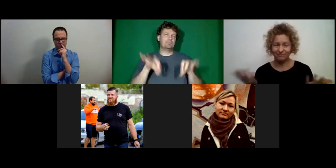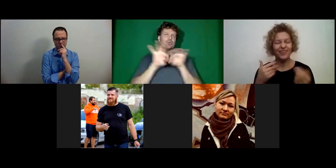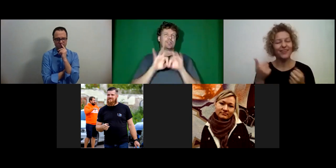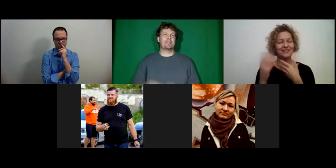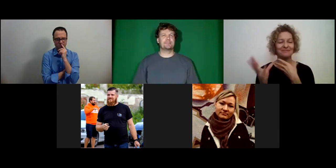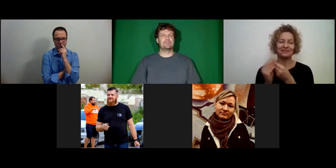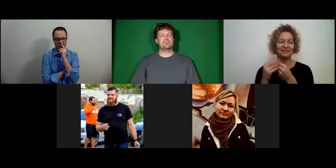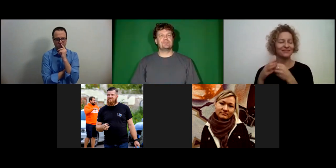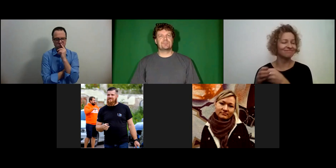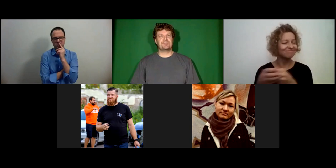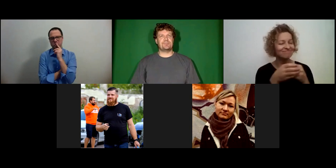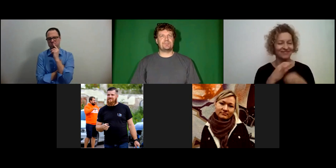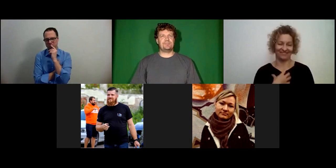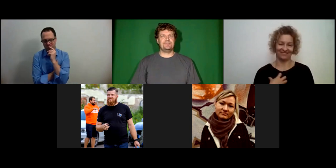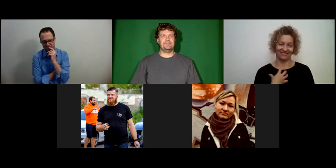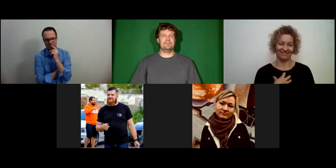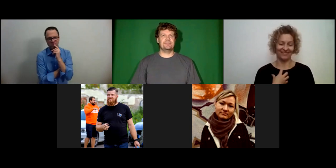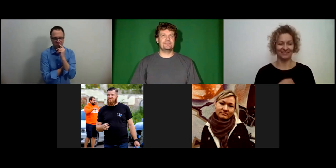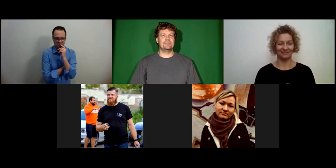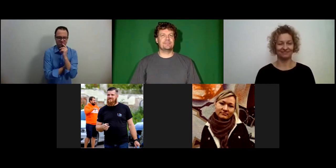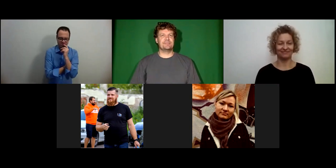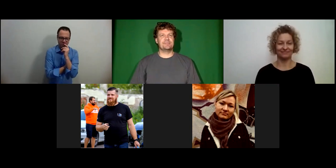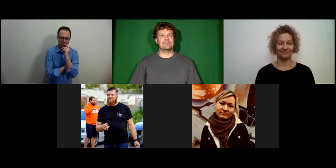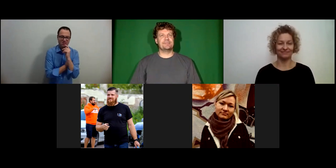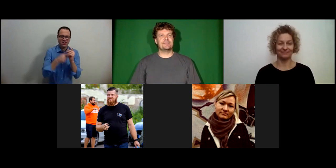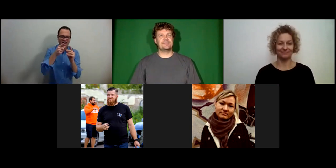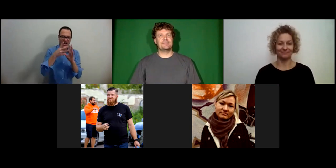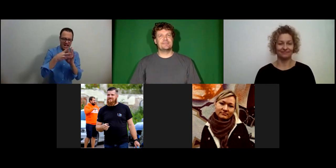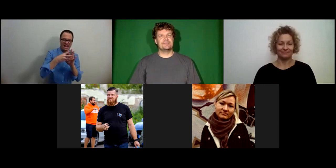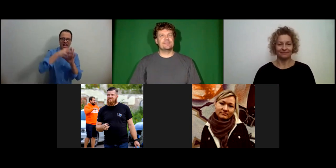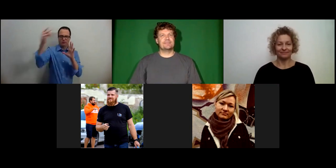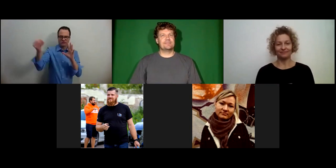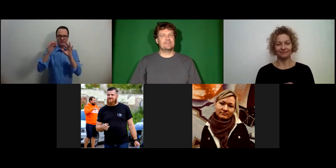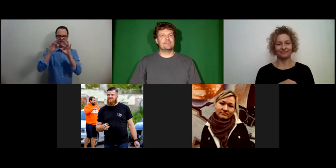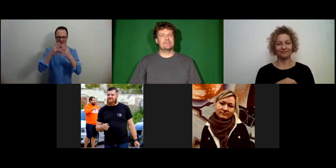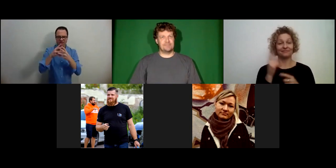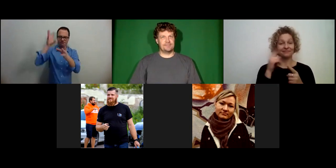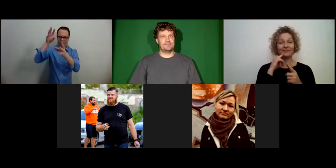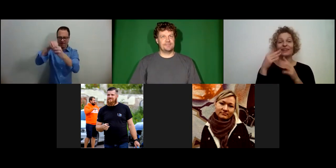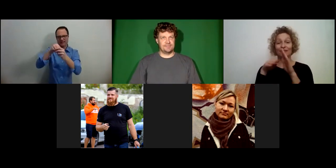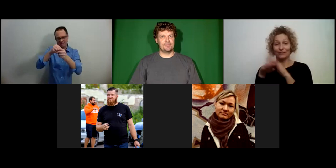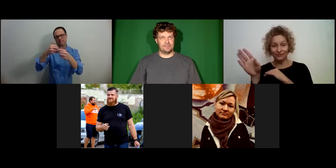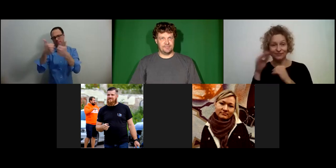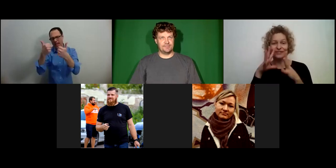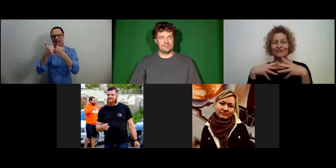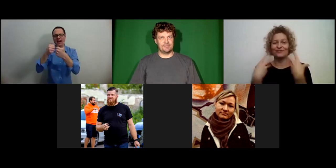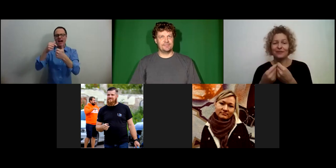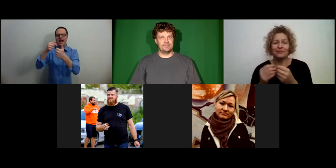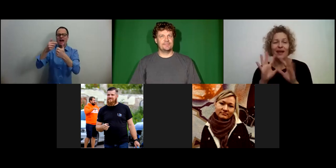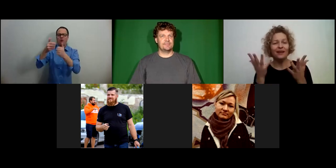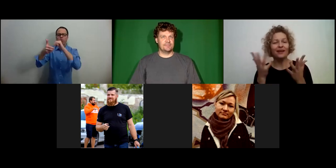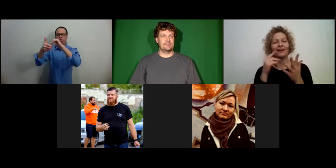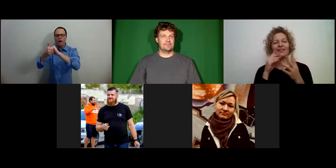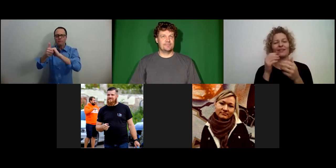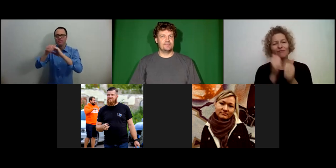So they definitely, it was important for me that they traveled with me or that we lived together. Uh-huh. So you brought your family